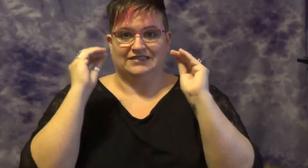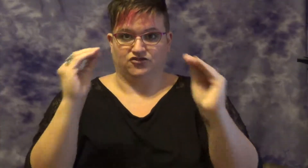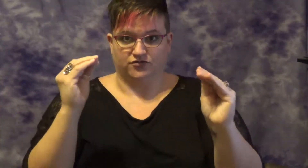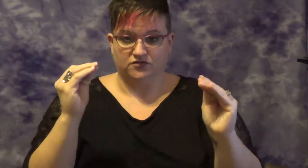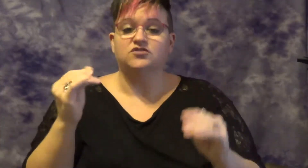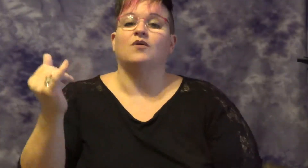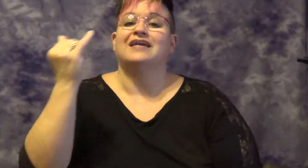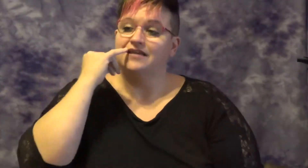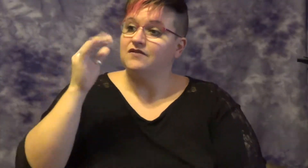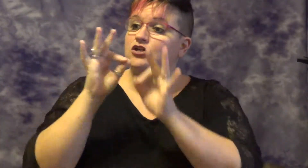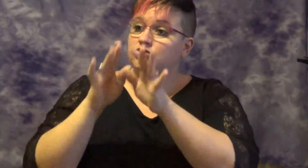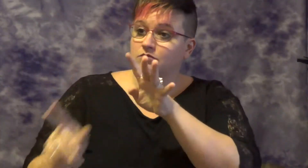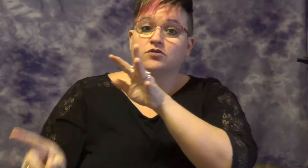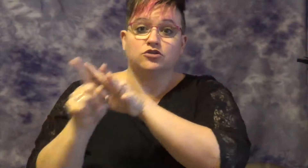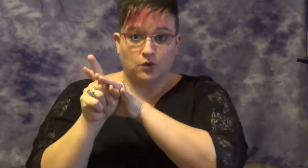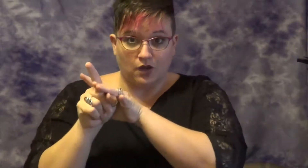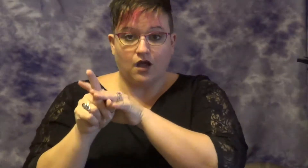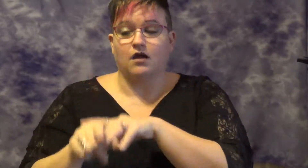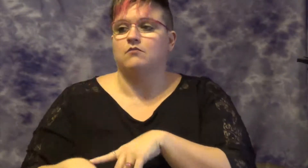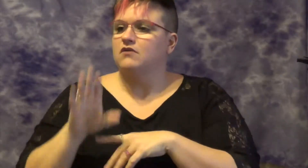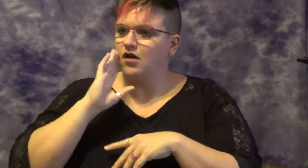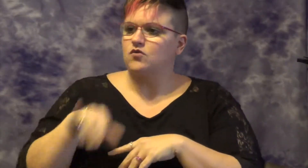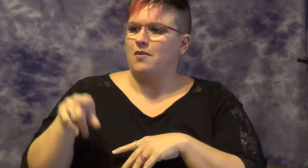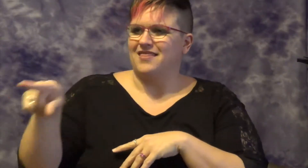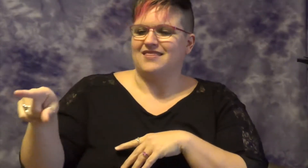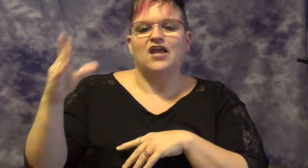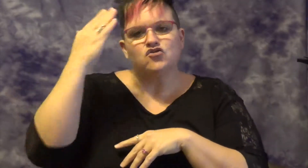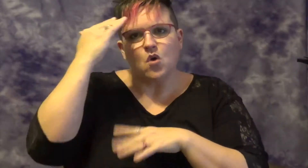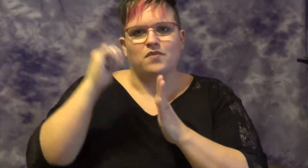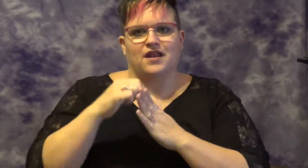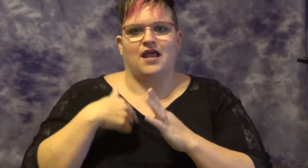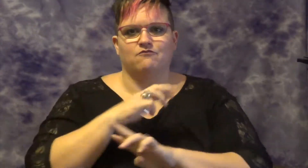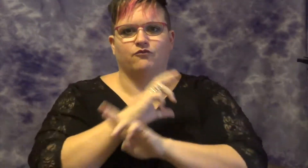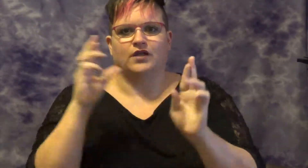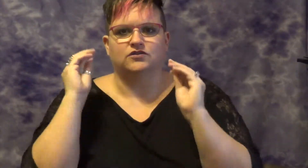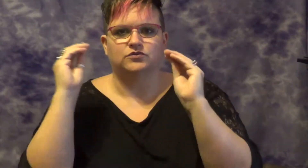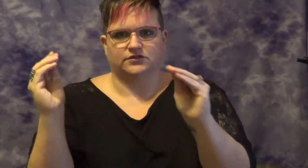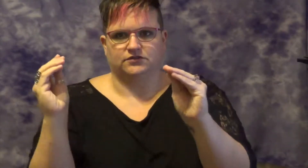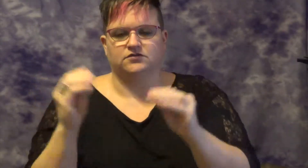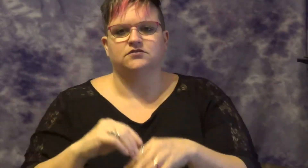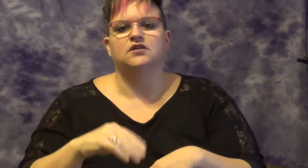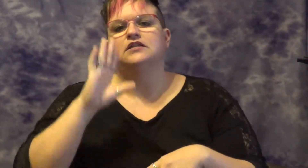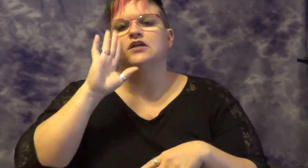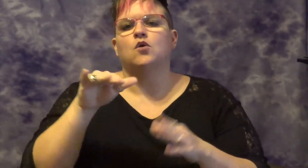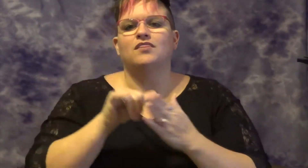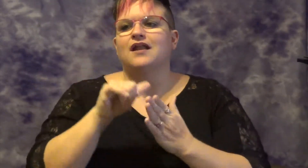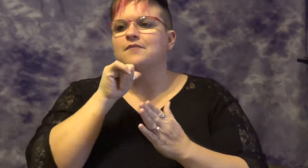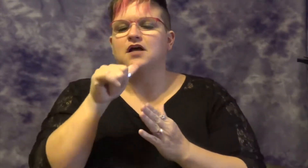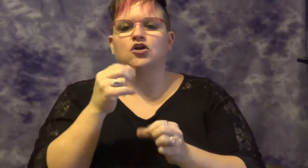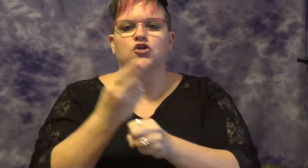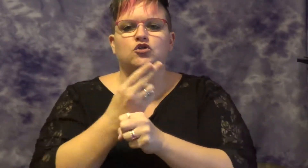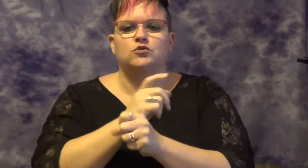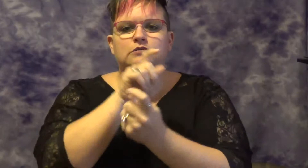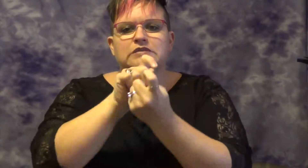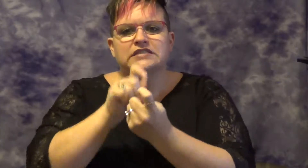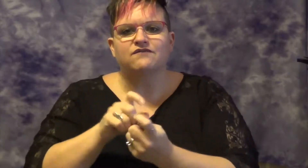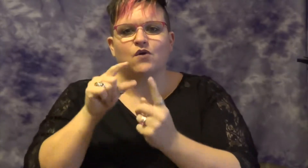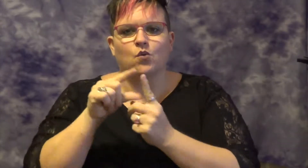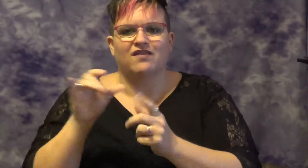your educator. My goal is to teach you. So if an interpreter shows up, they'll know that I am here to teach. So they'll